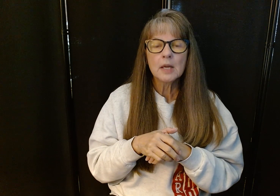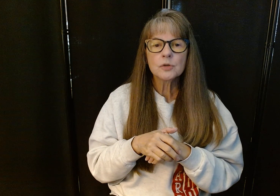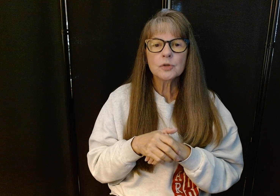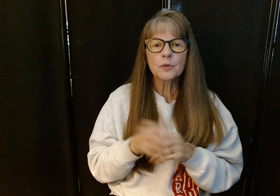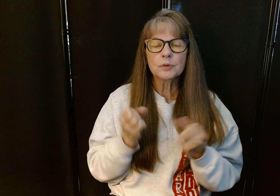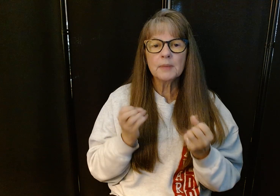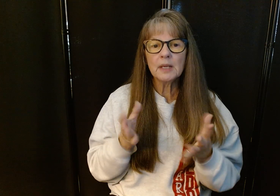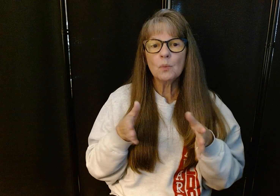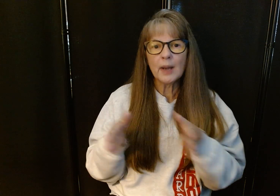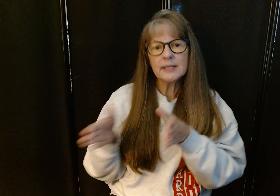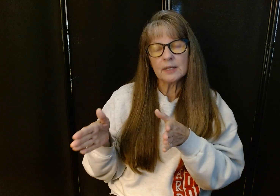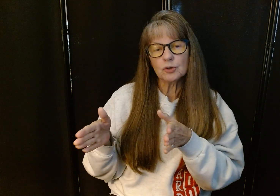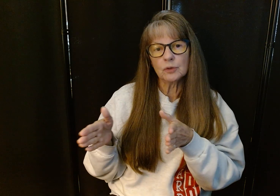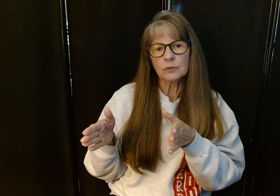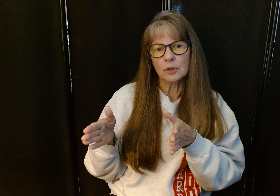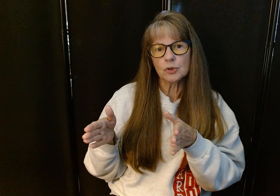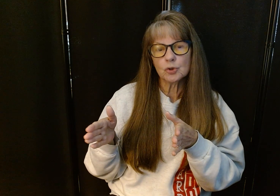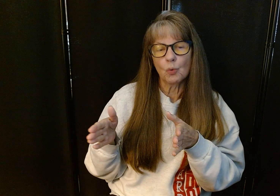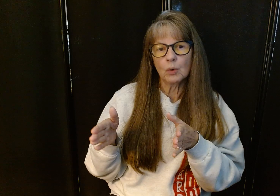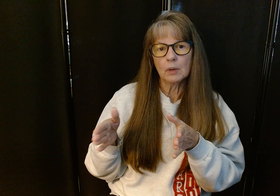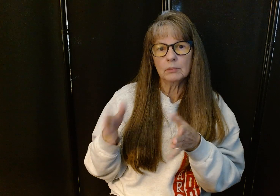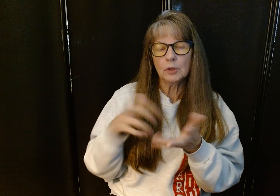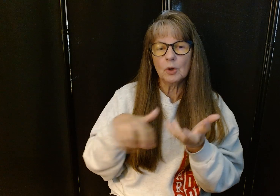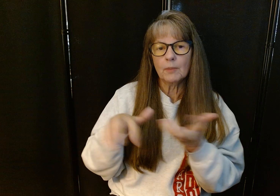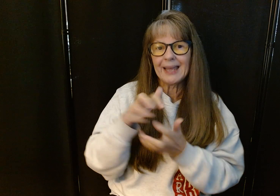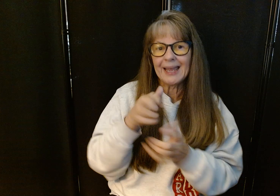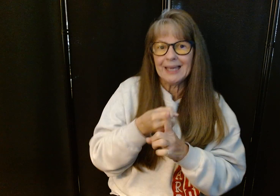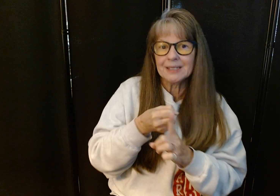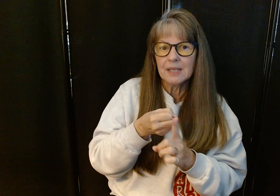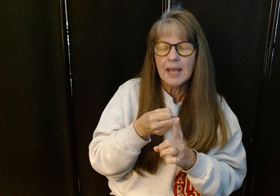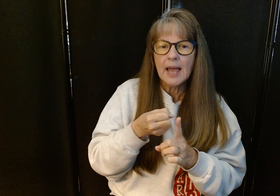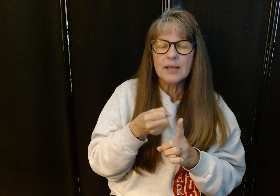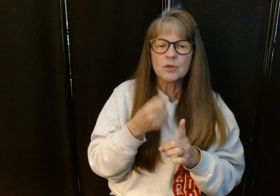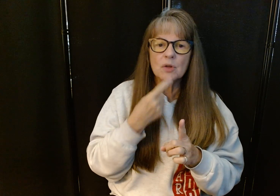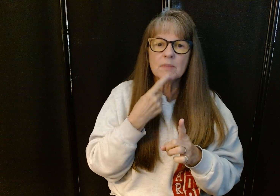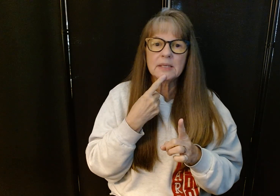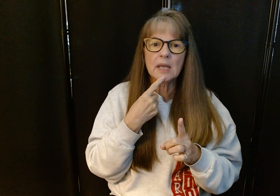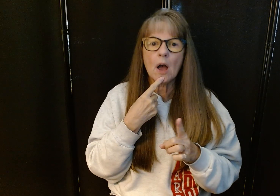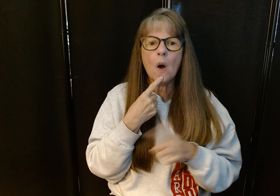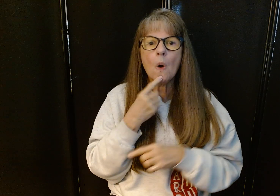So there's many ways that the storm, may hit. And so they may say,